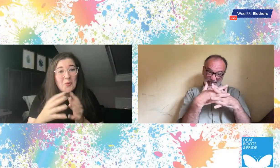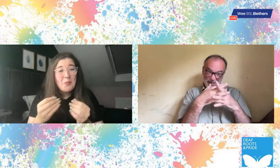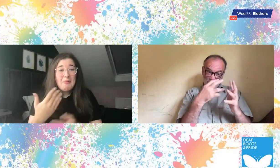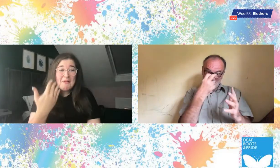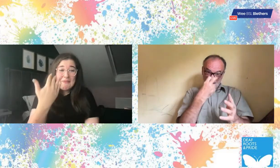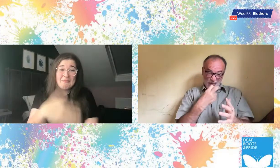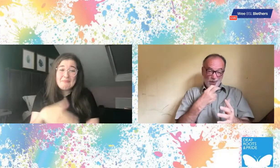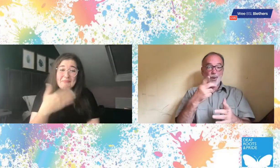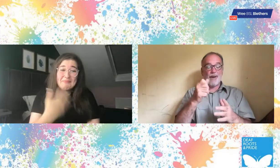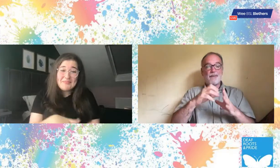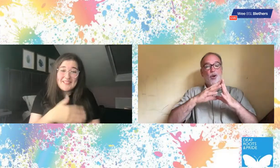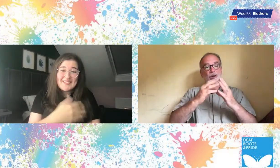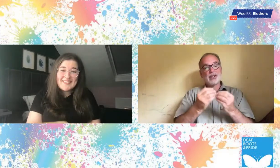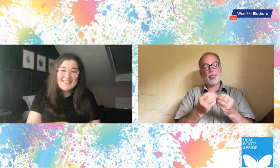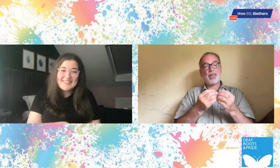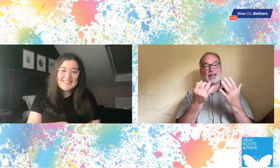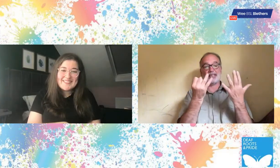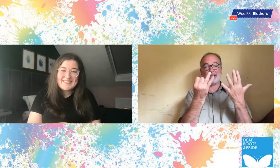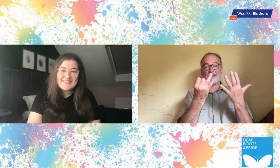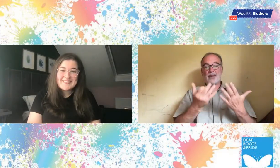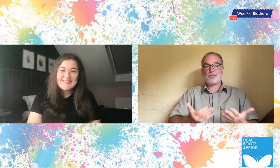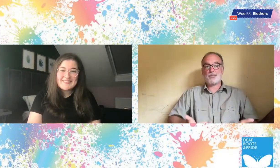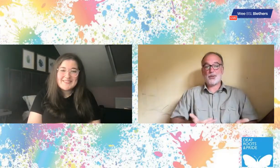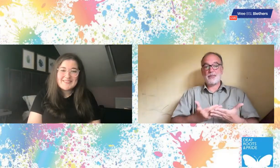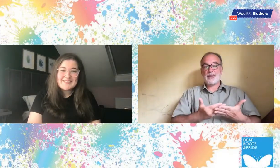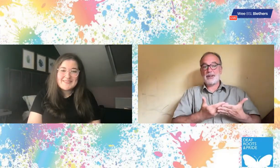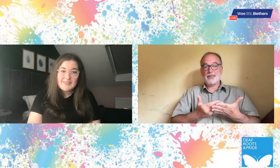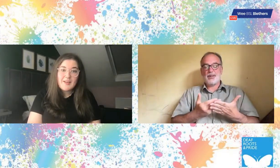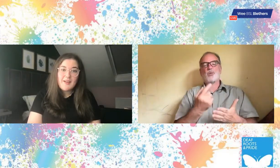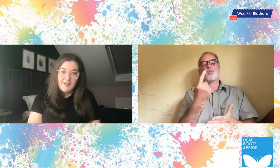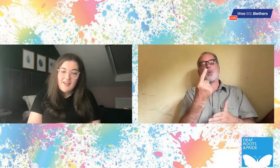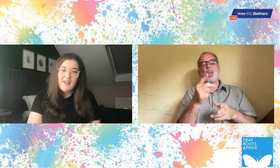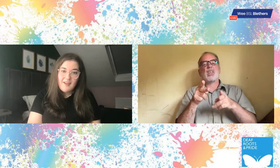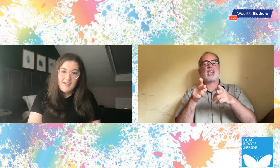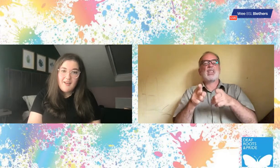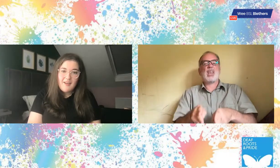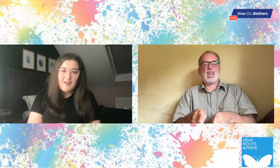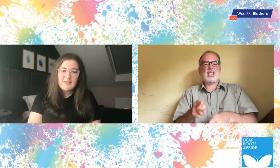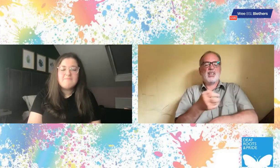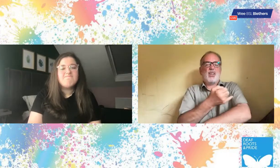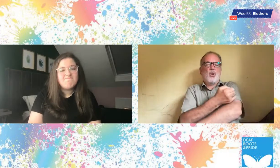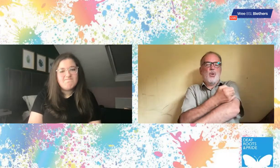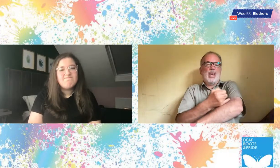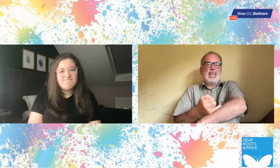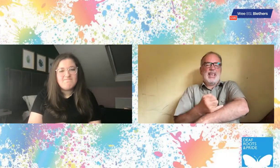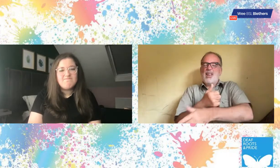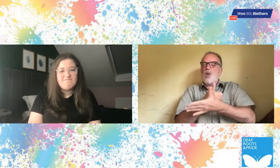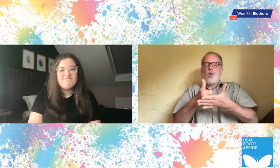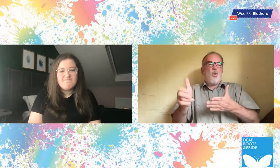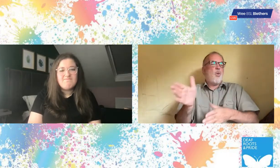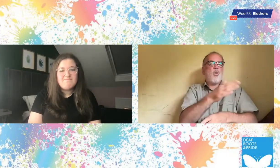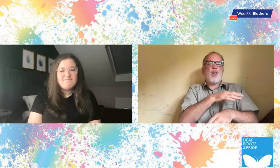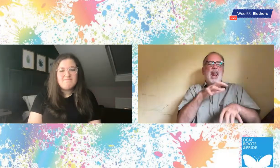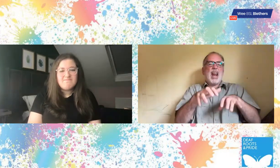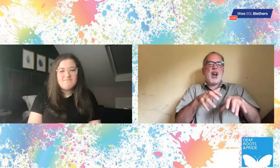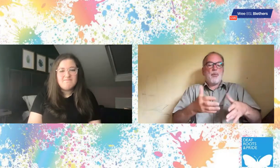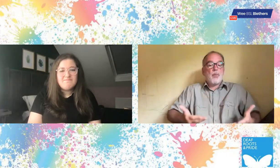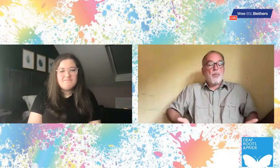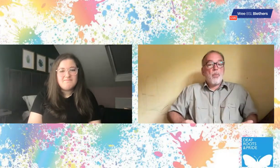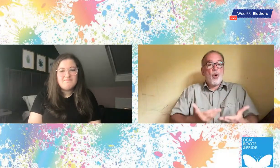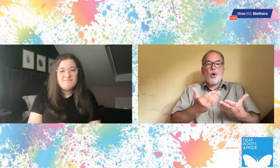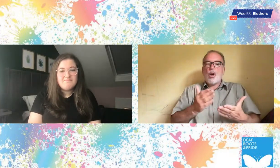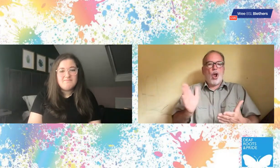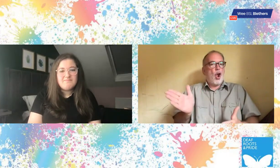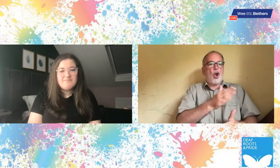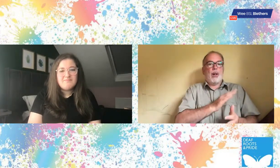absolutely beautiful. About 6 weeks Oh, old there. Um, and altogether we've had 7 new pups. One died, unfortunately. It was